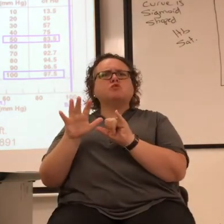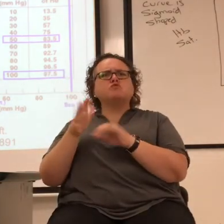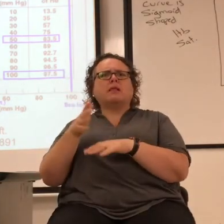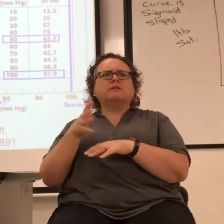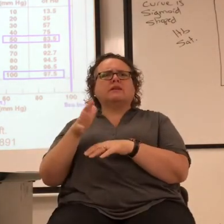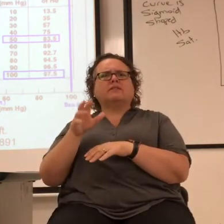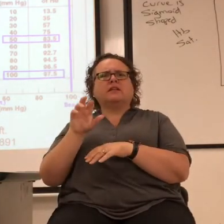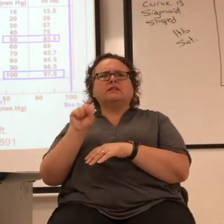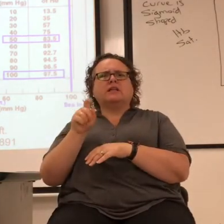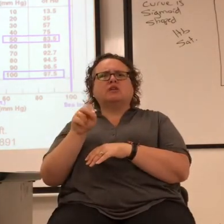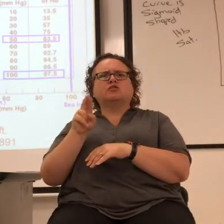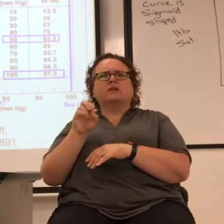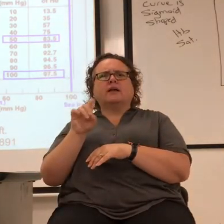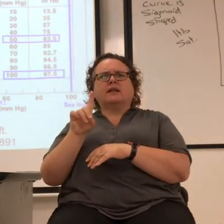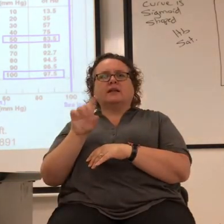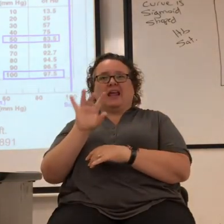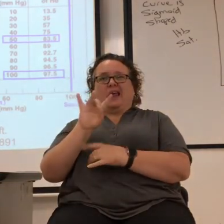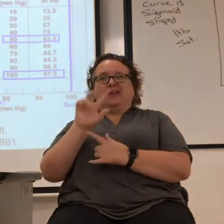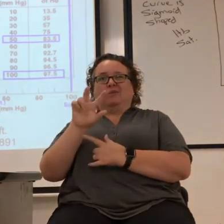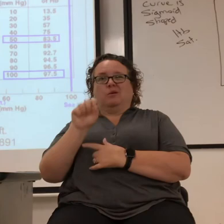at 83.5.